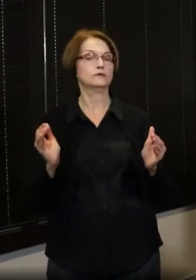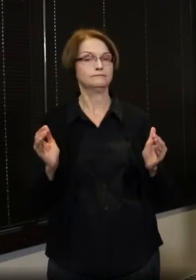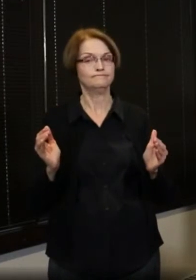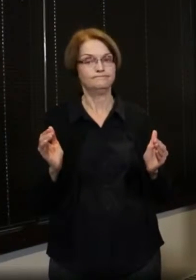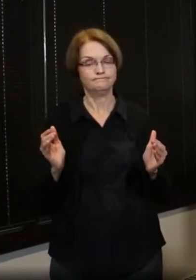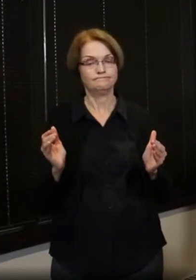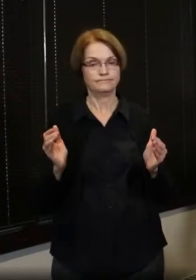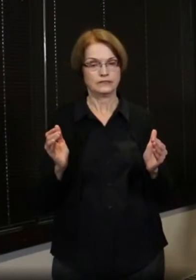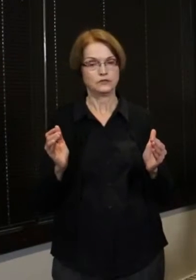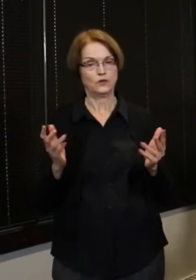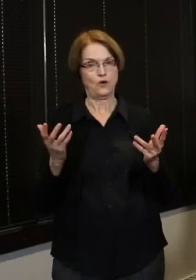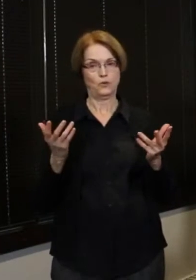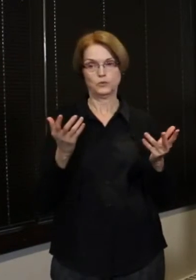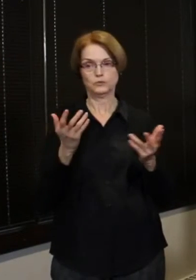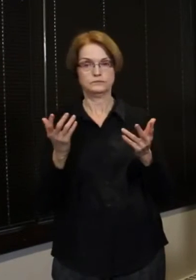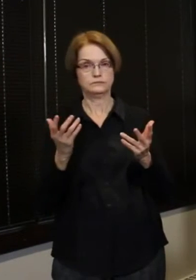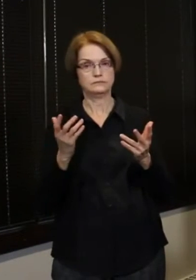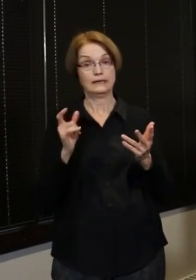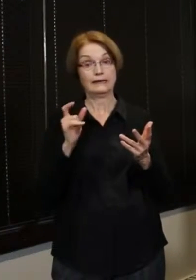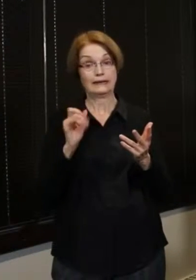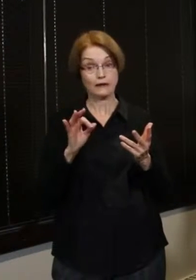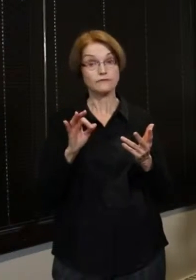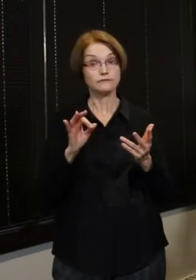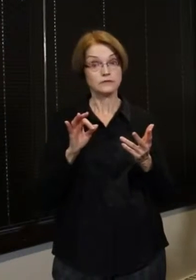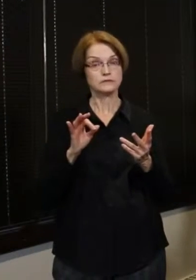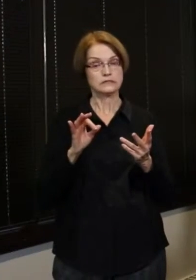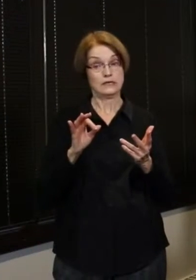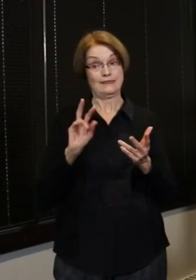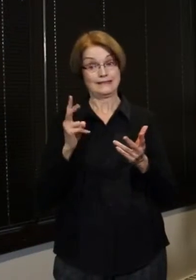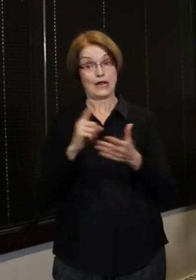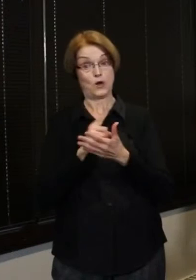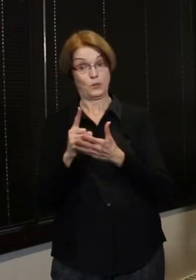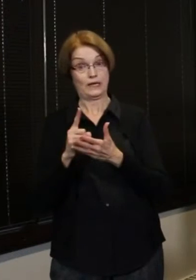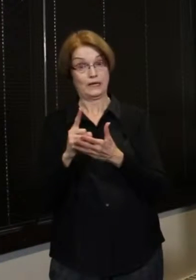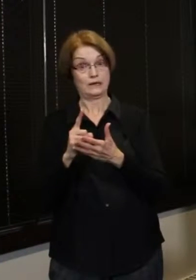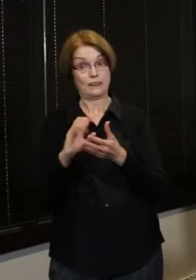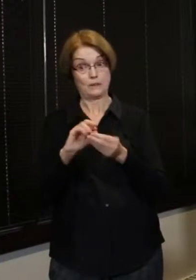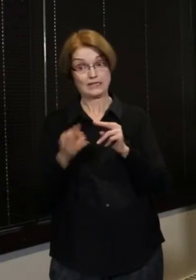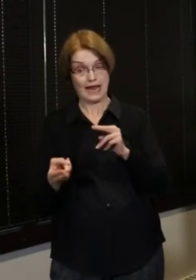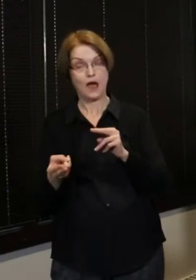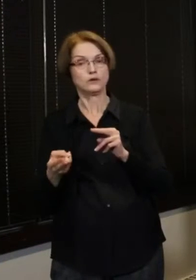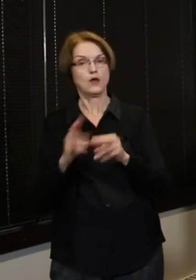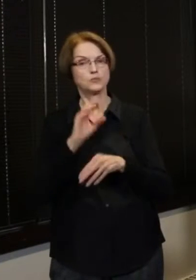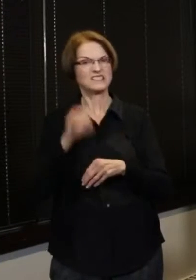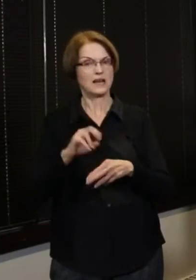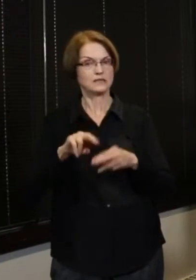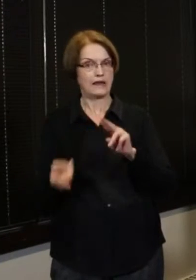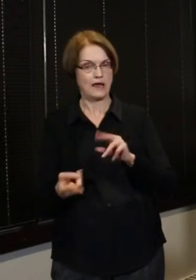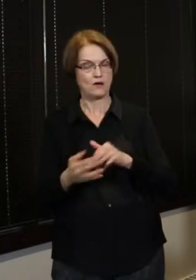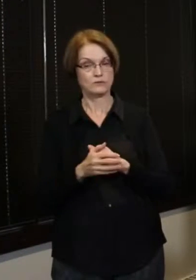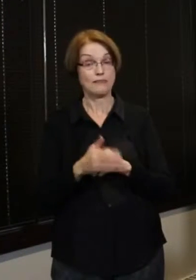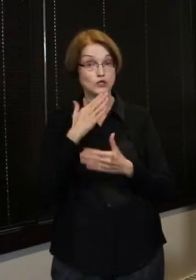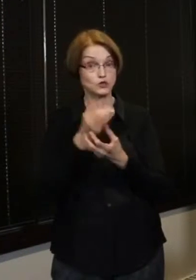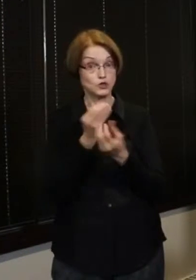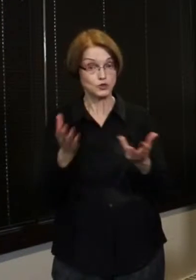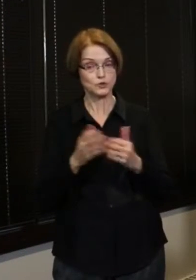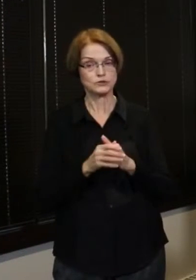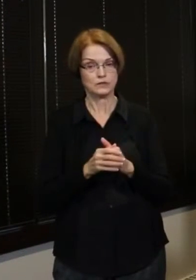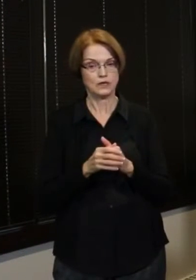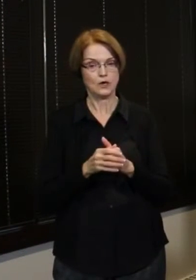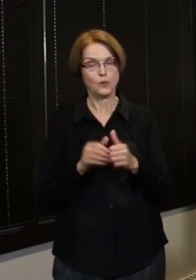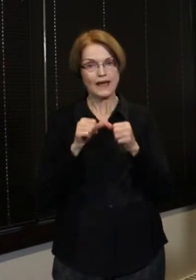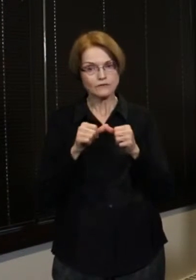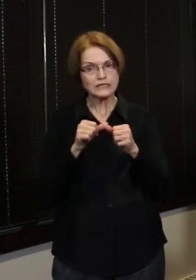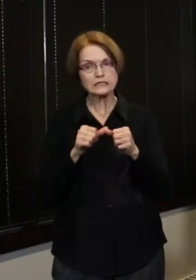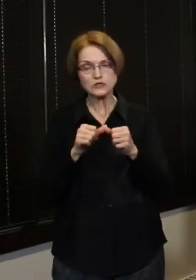in cases there, then it'll bring that percentage down, which is good news. We'll have to continue tracking the case rate